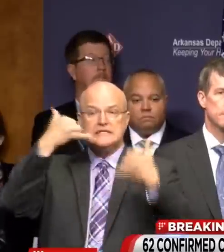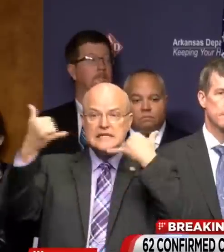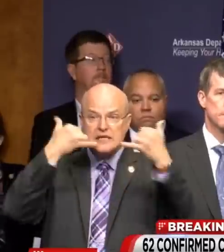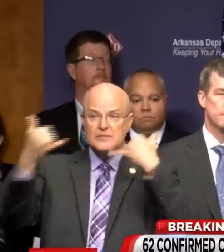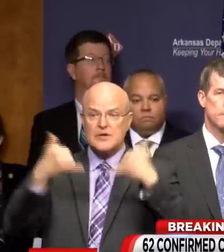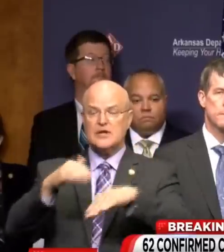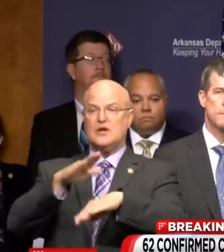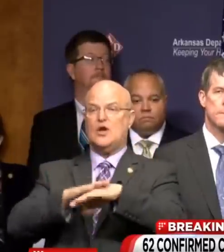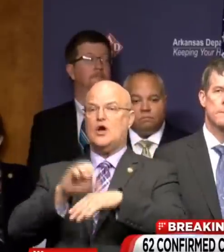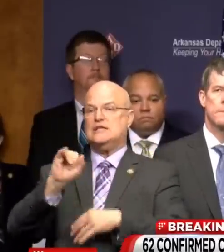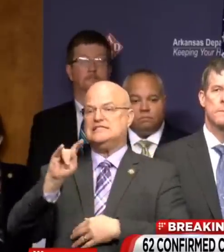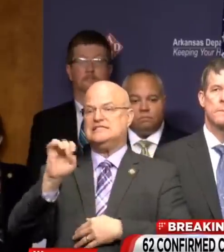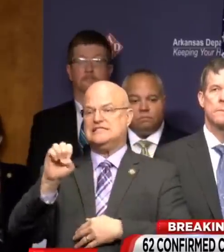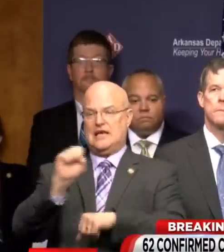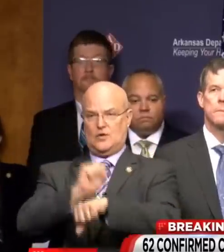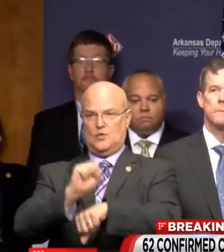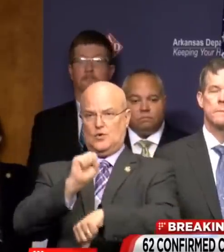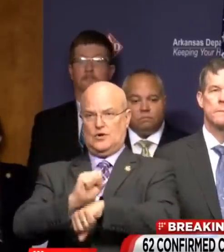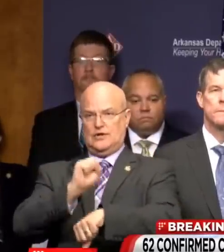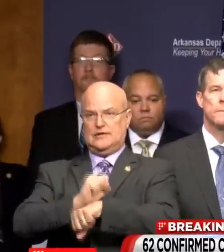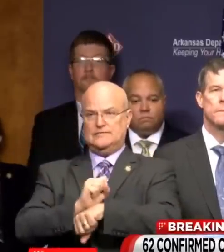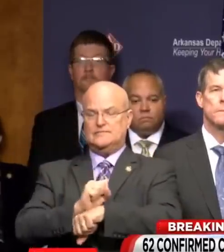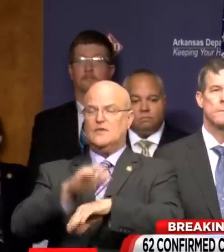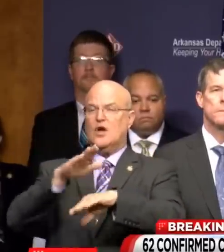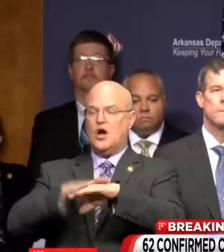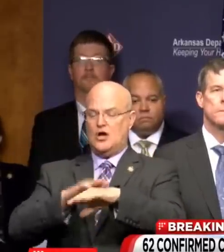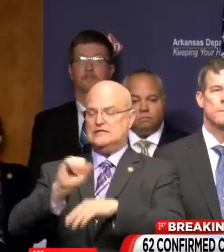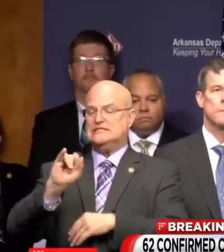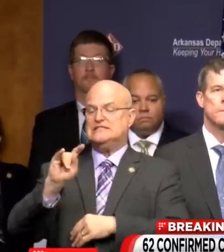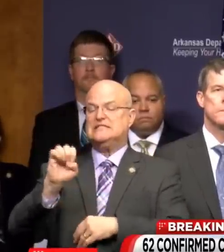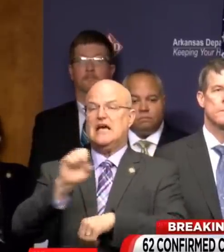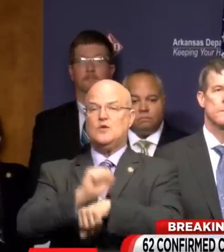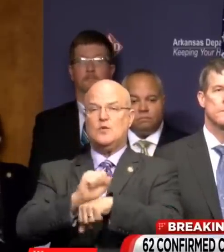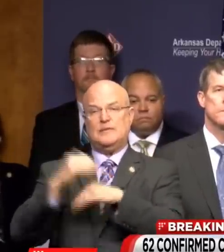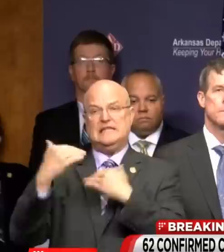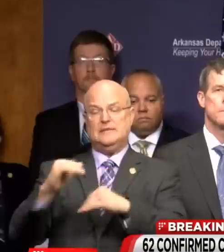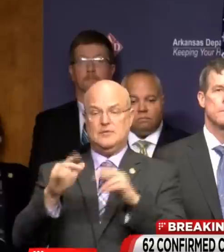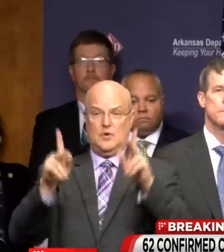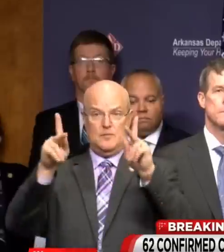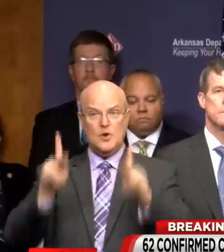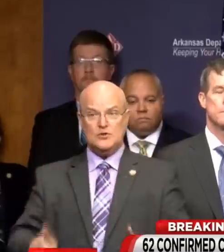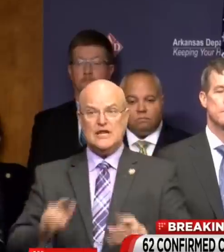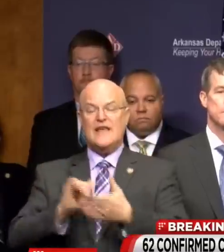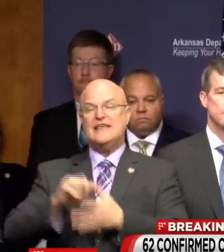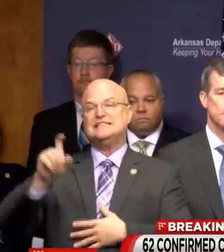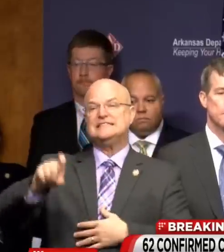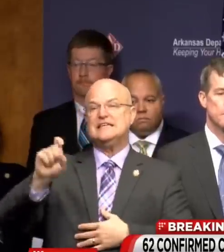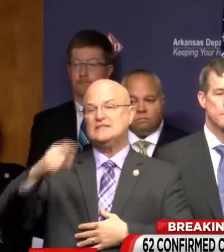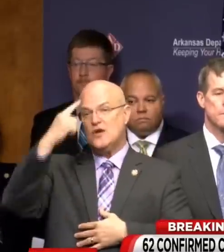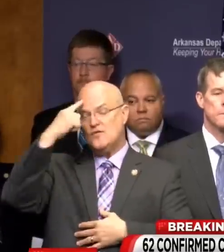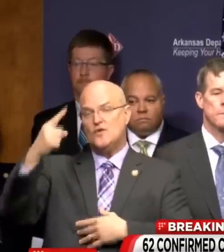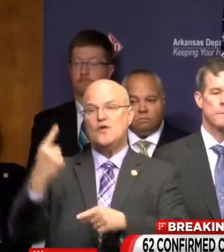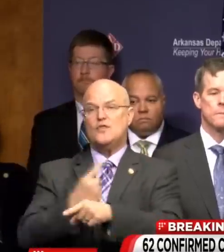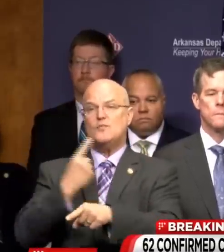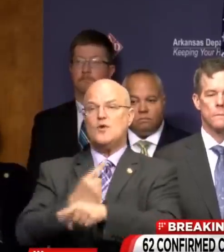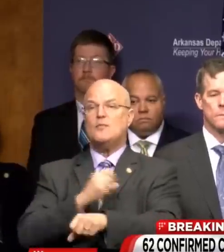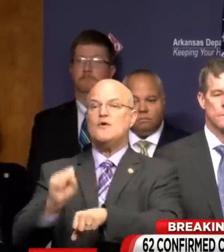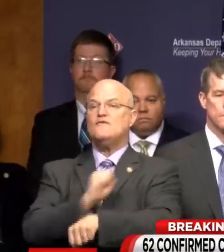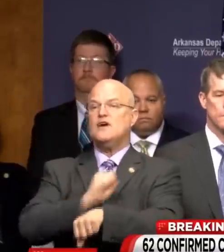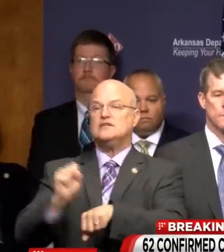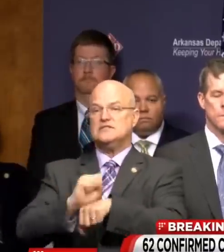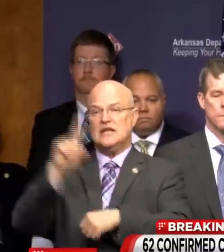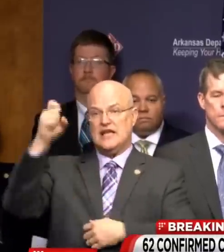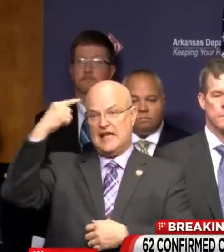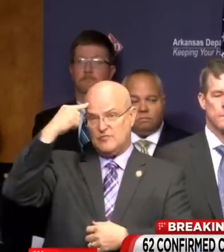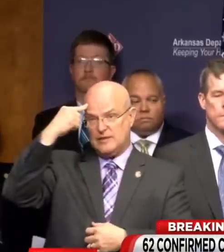and on-site work. On-site work will be limited to personnel that's necessary for the proper functioning of